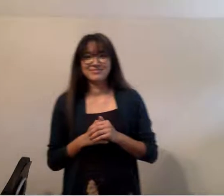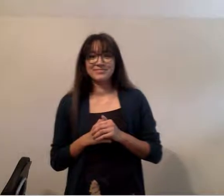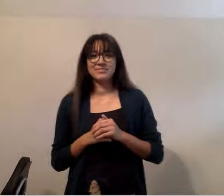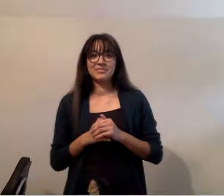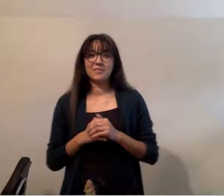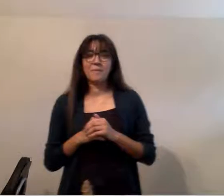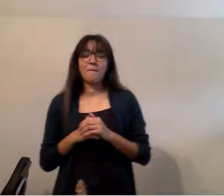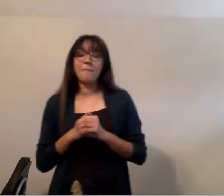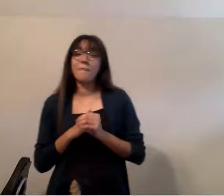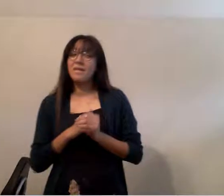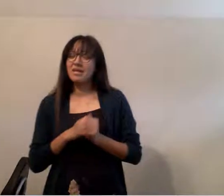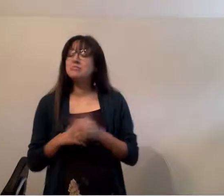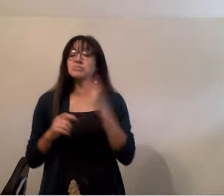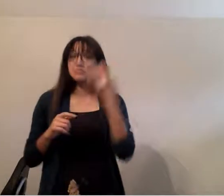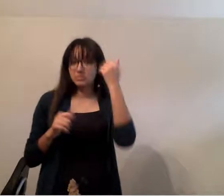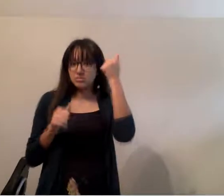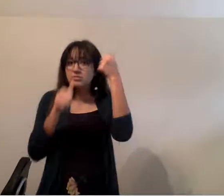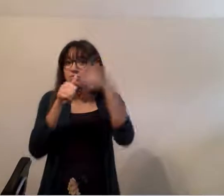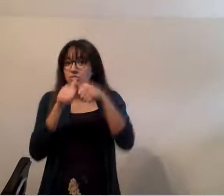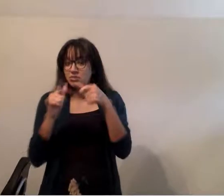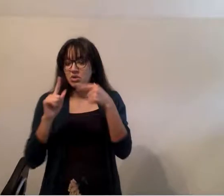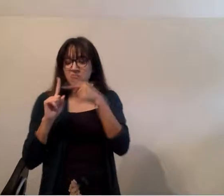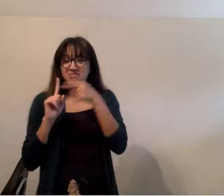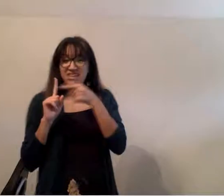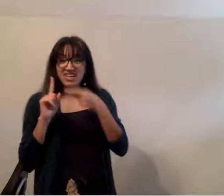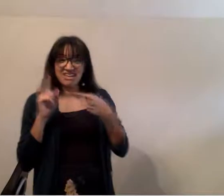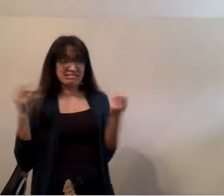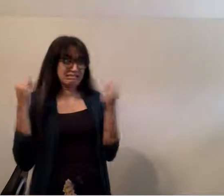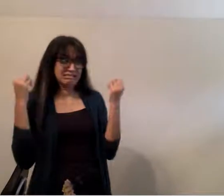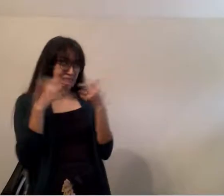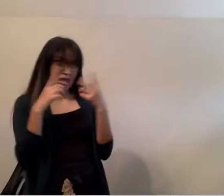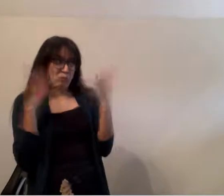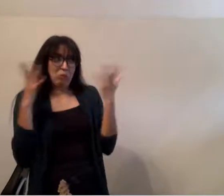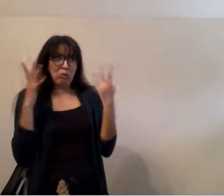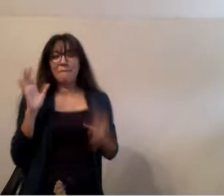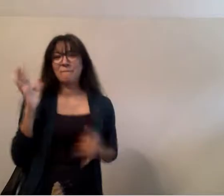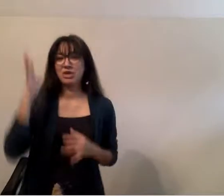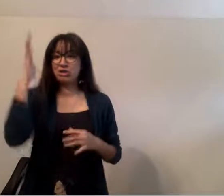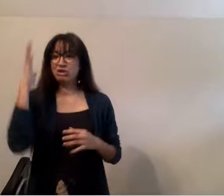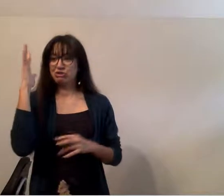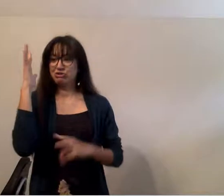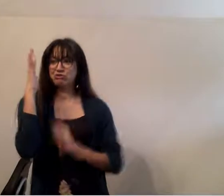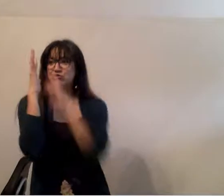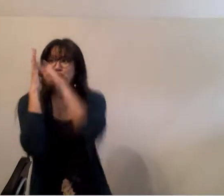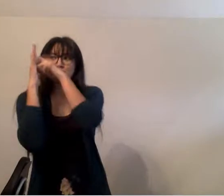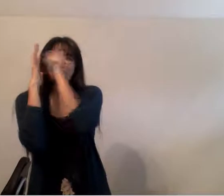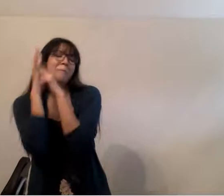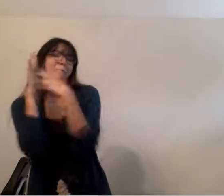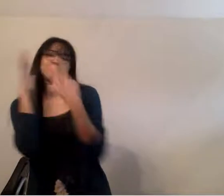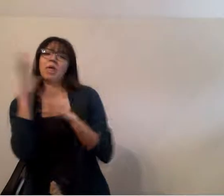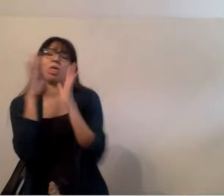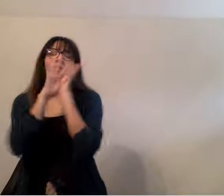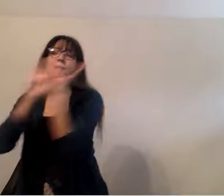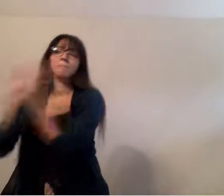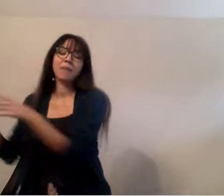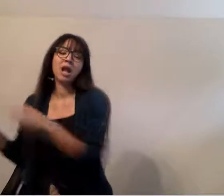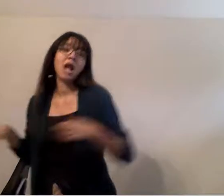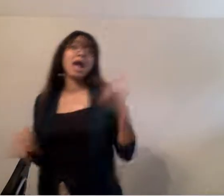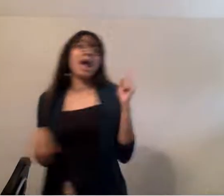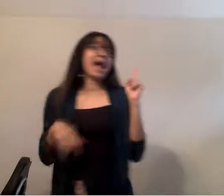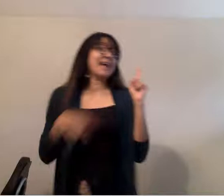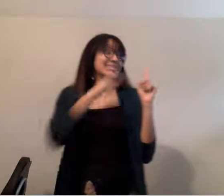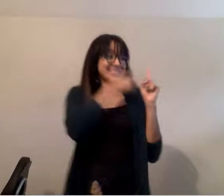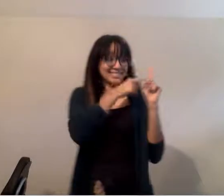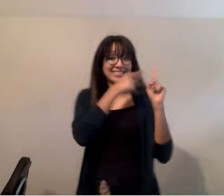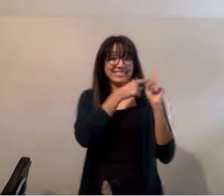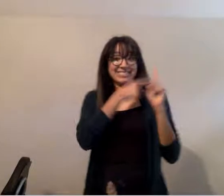And the monkey, who, remember, he's terrified of the panic monster, boom, he's up the tree. And finally, the rational decision maker can take the wheel